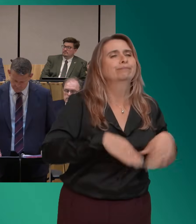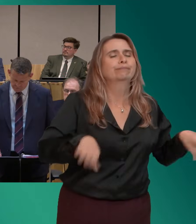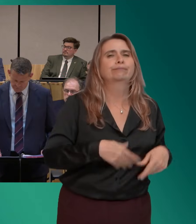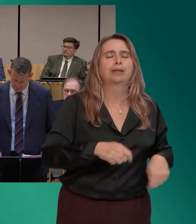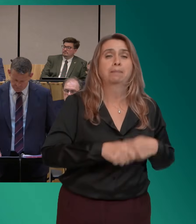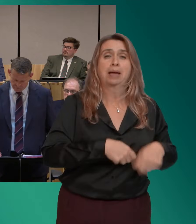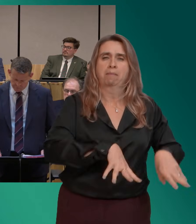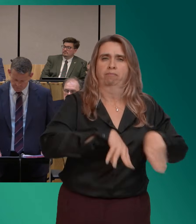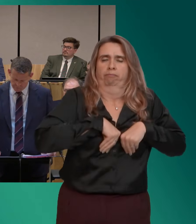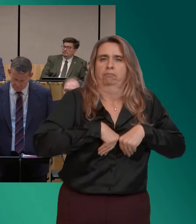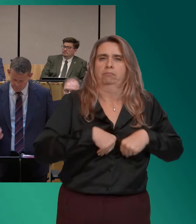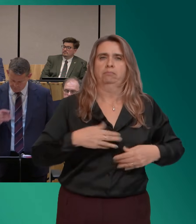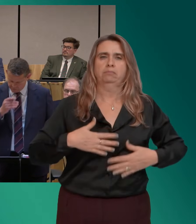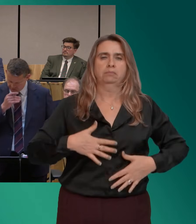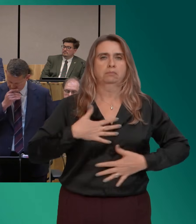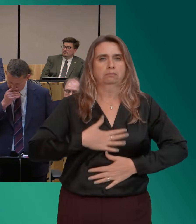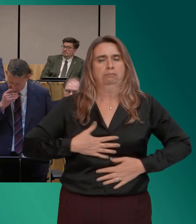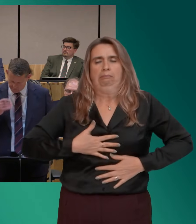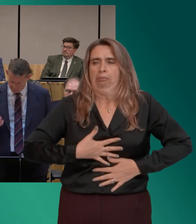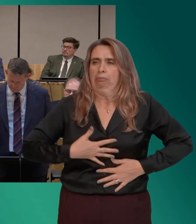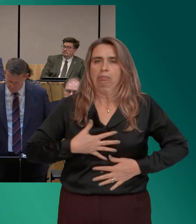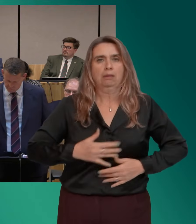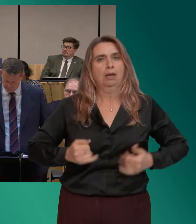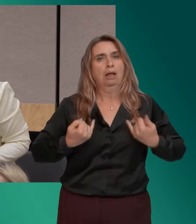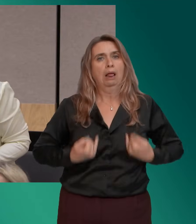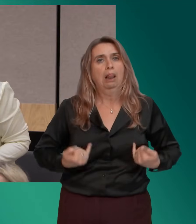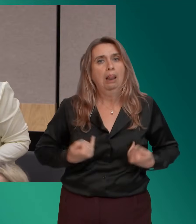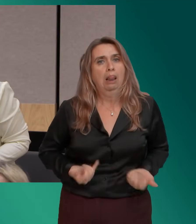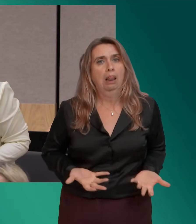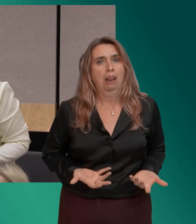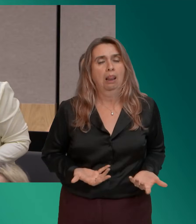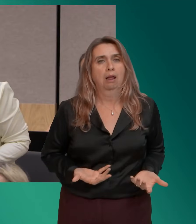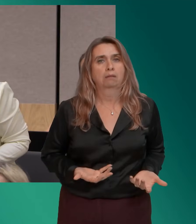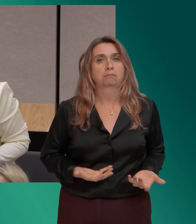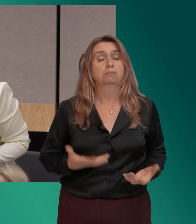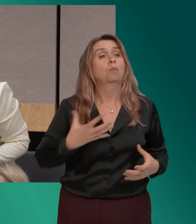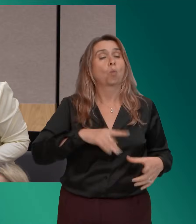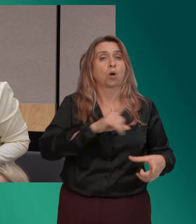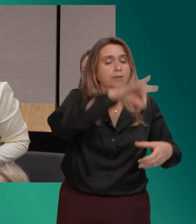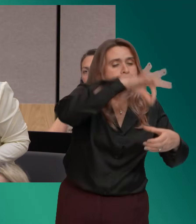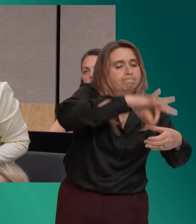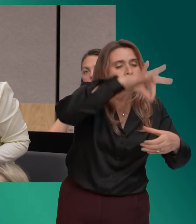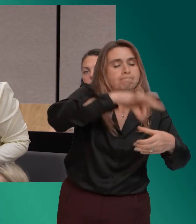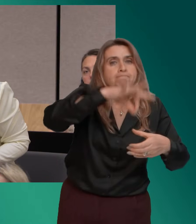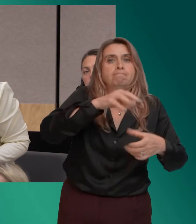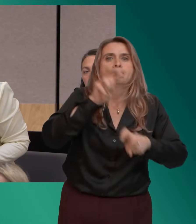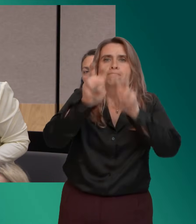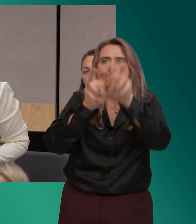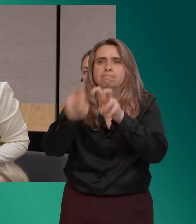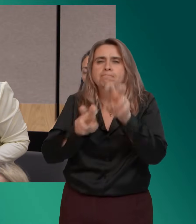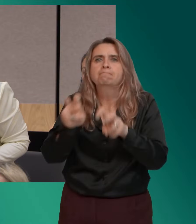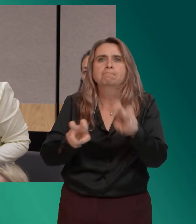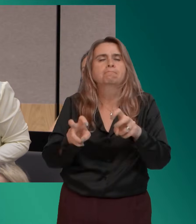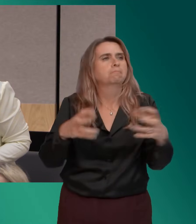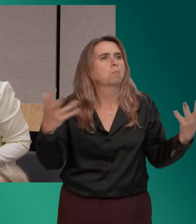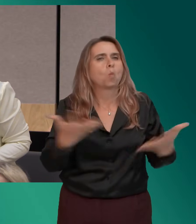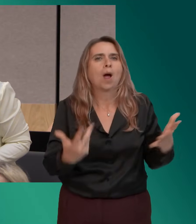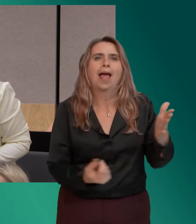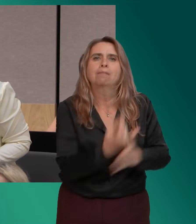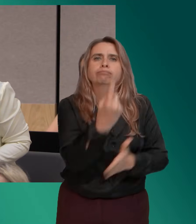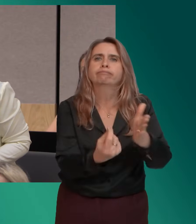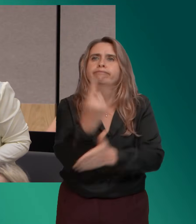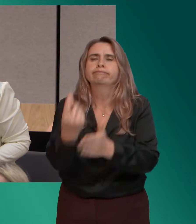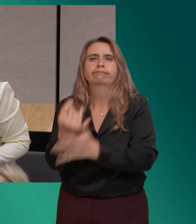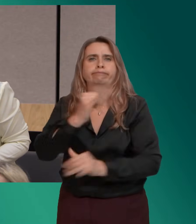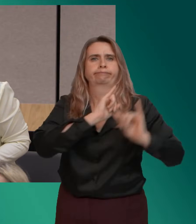I welcome the new Plaid Cymru Government's commitment to improve the collection and quality of data on pollution incidents and